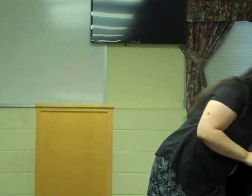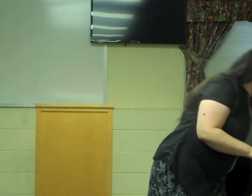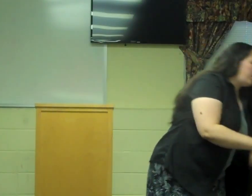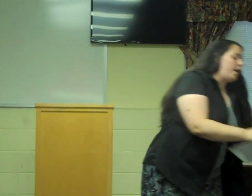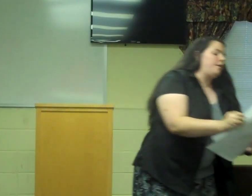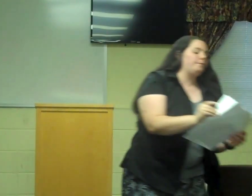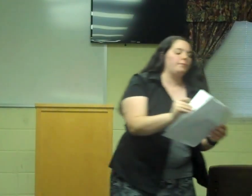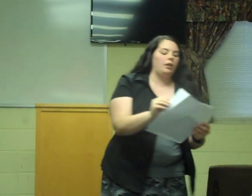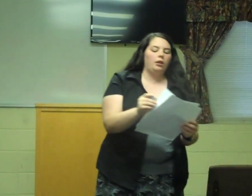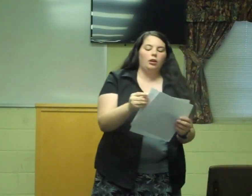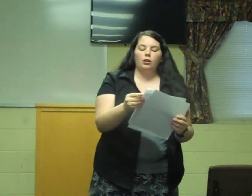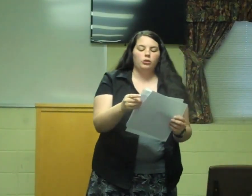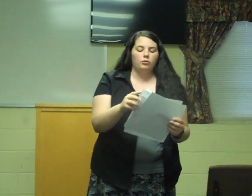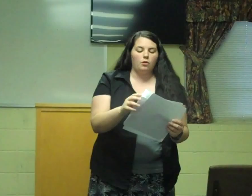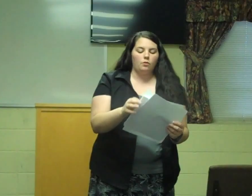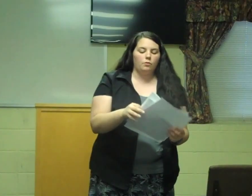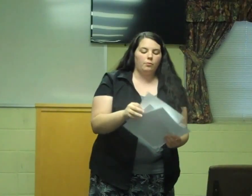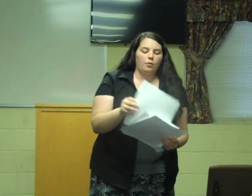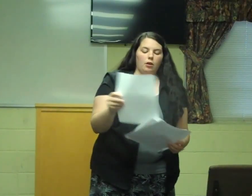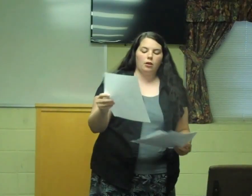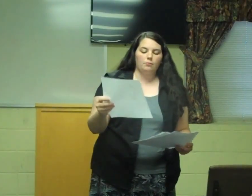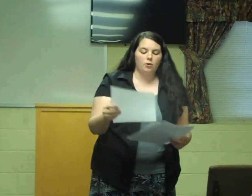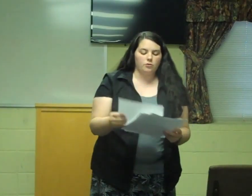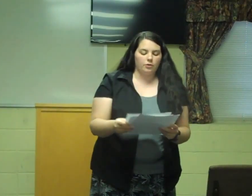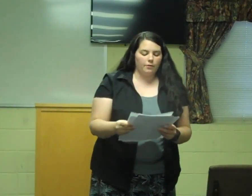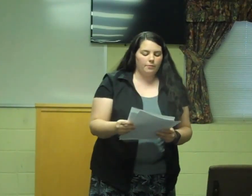it's okay. You know most of them.